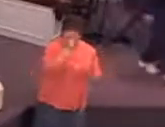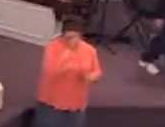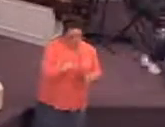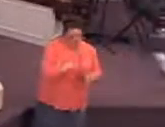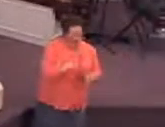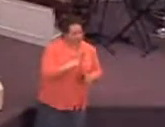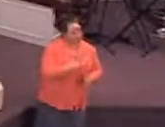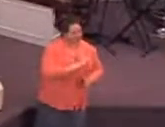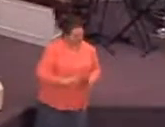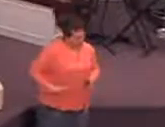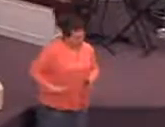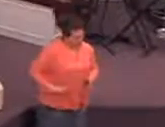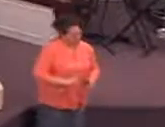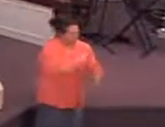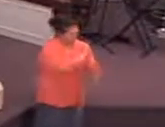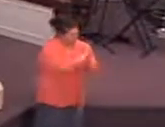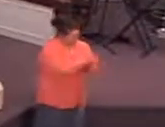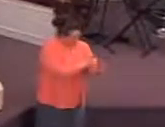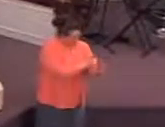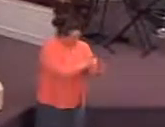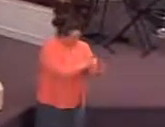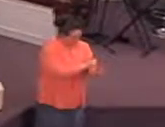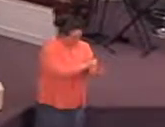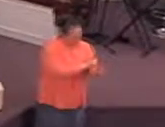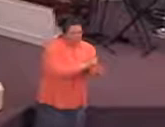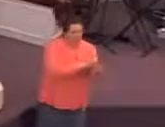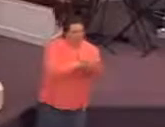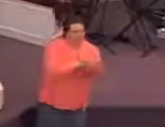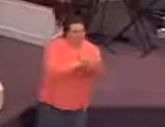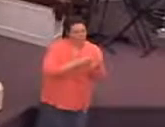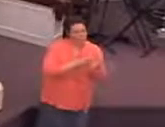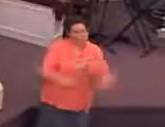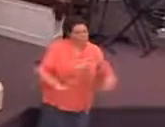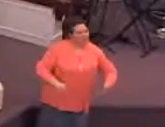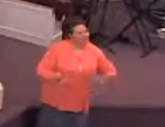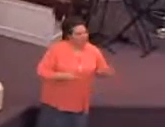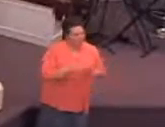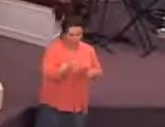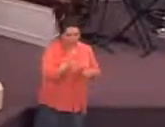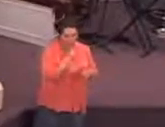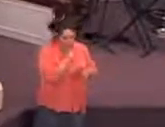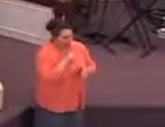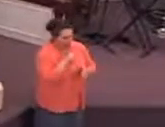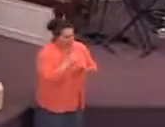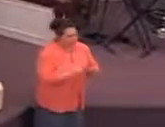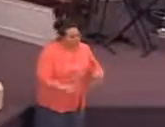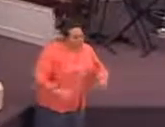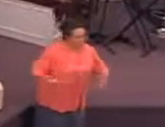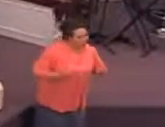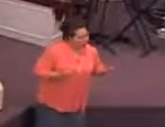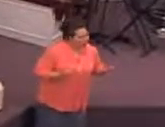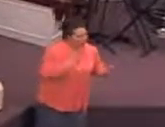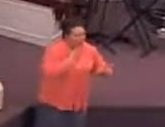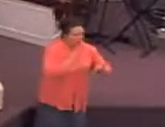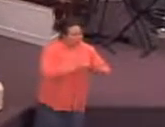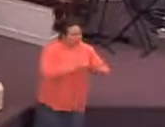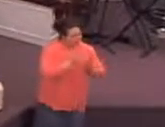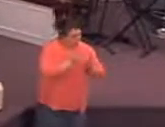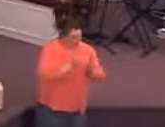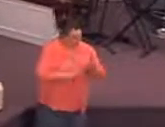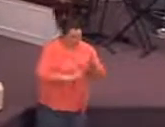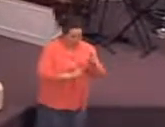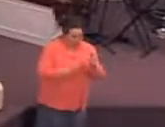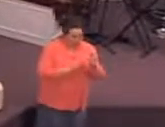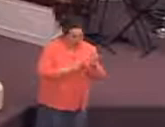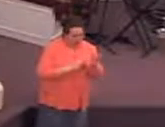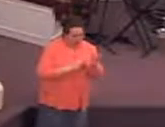authority, that we may lead a quiet and peaceful life in all godliness and honesty. For this is good and acceptable in the sight of